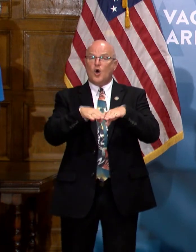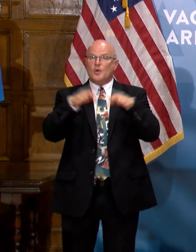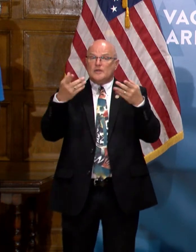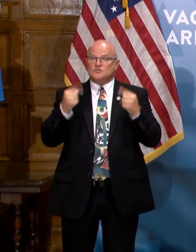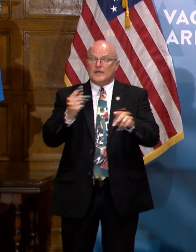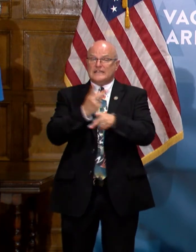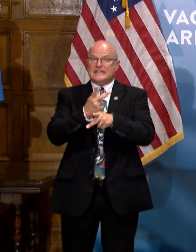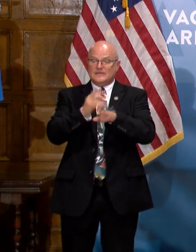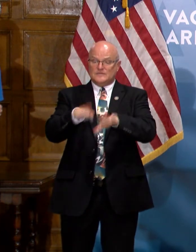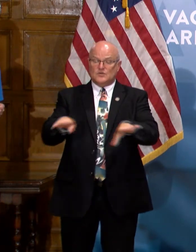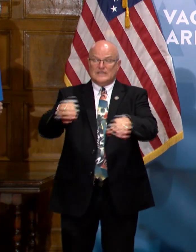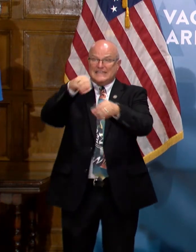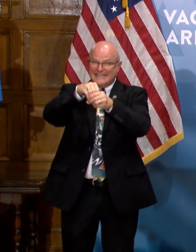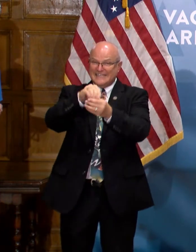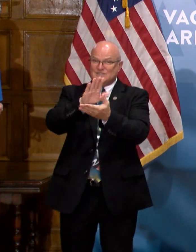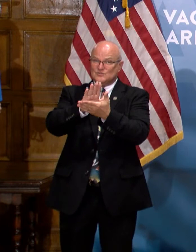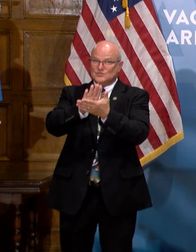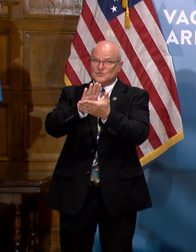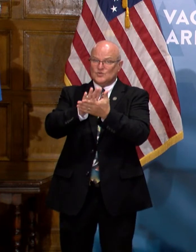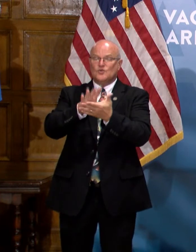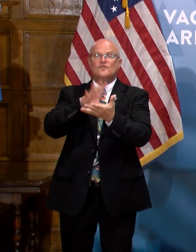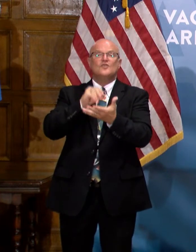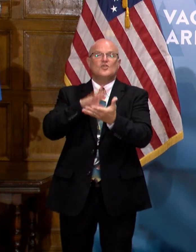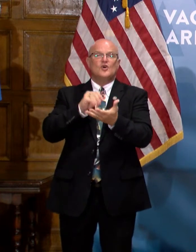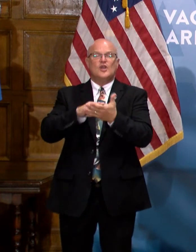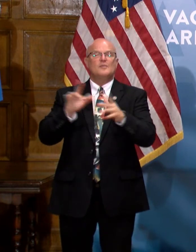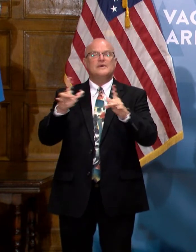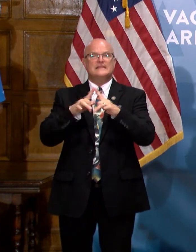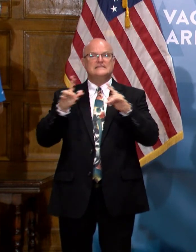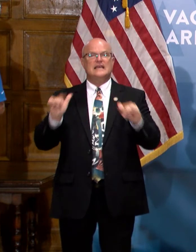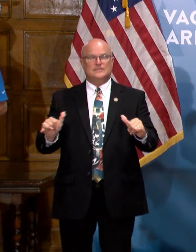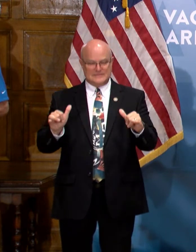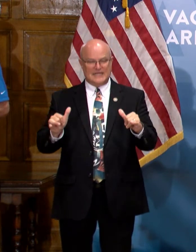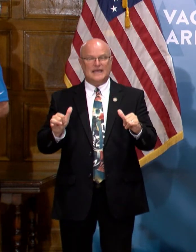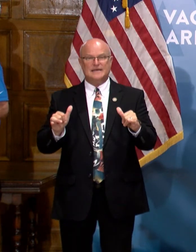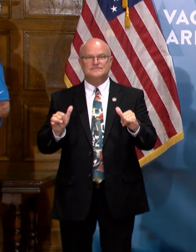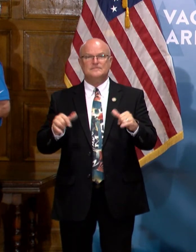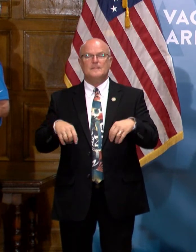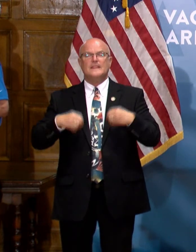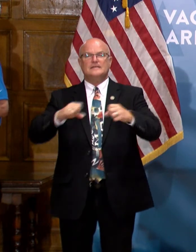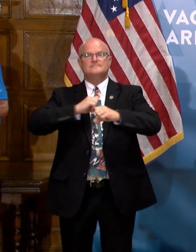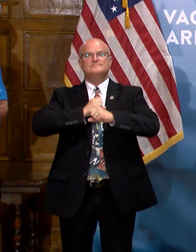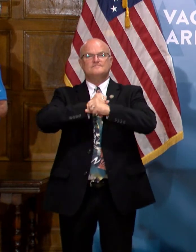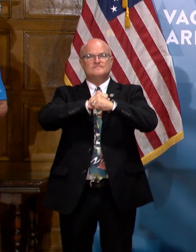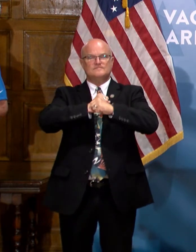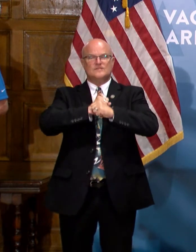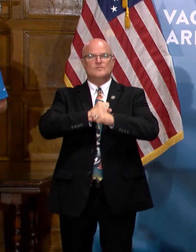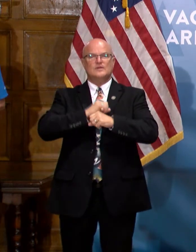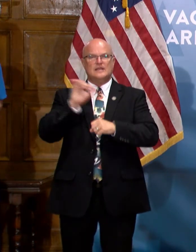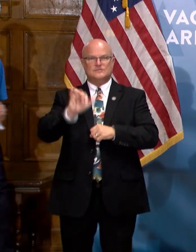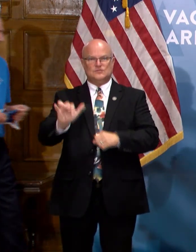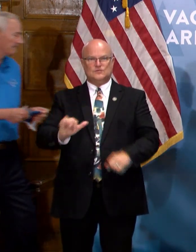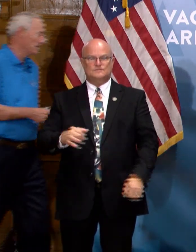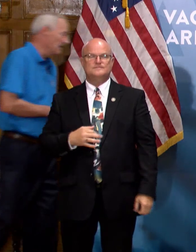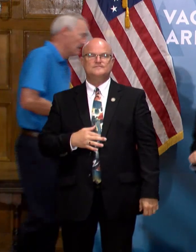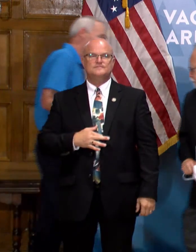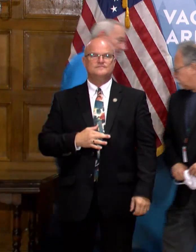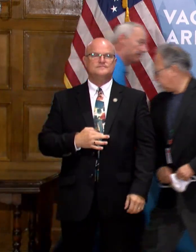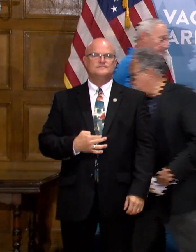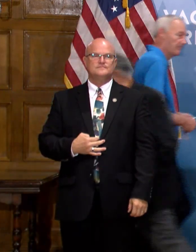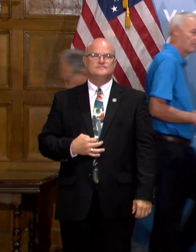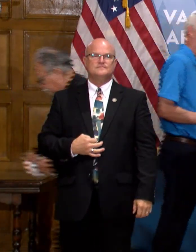trying to keep children in school for in-school learning, but at the same time putting in safeguards so that they can do so.